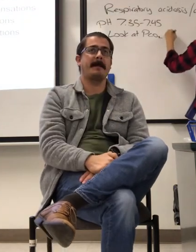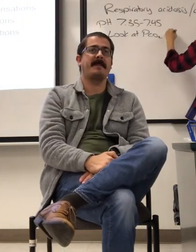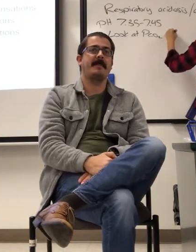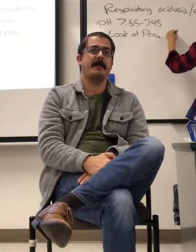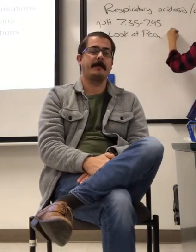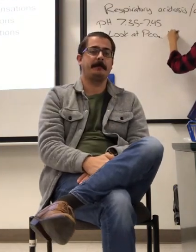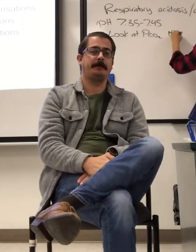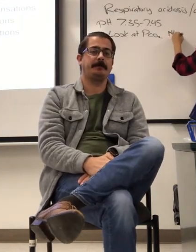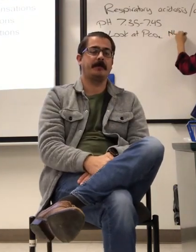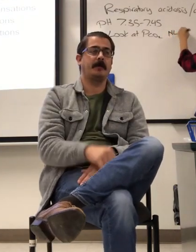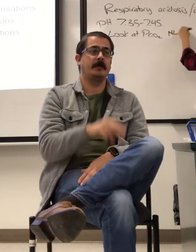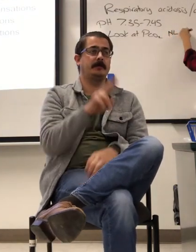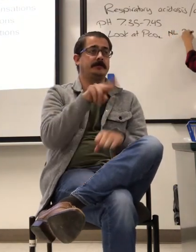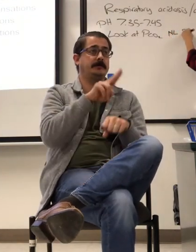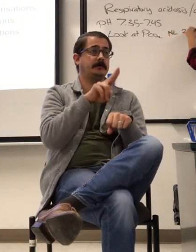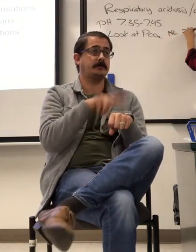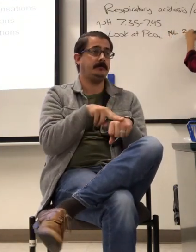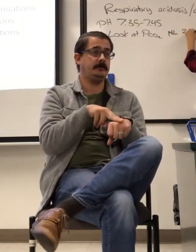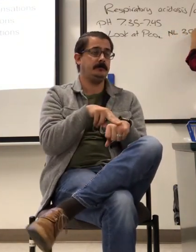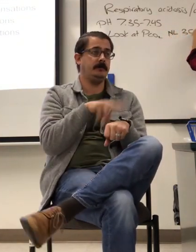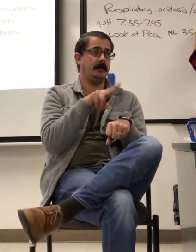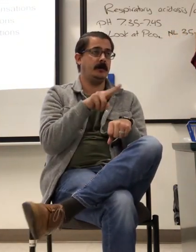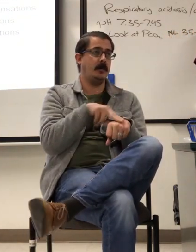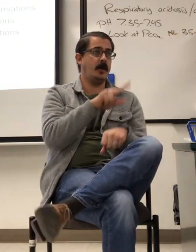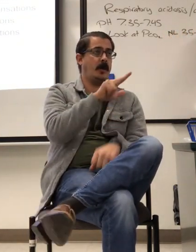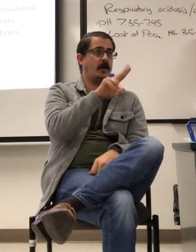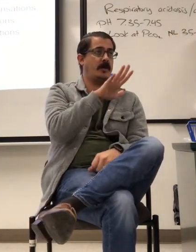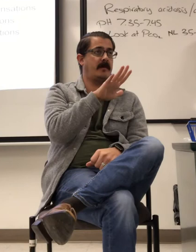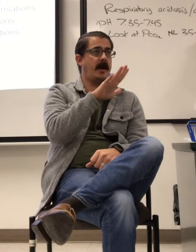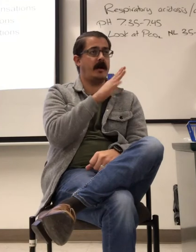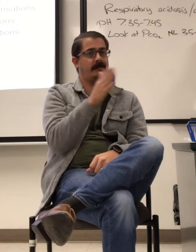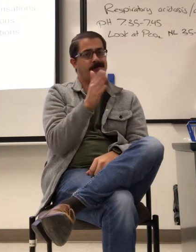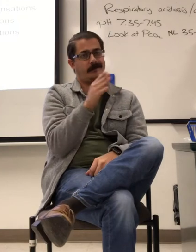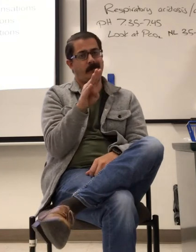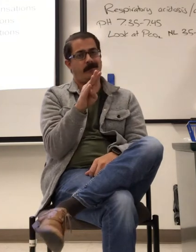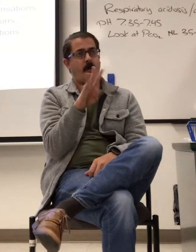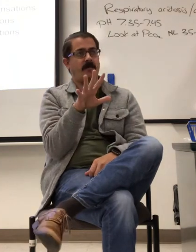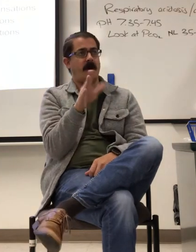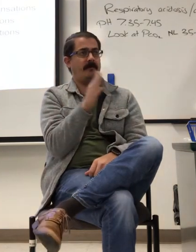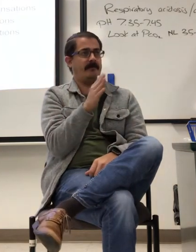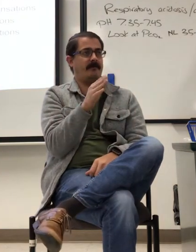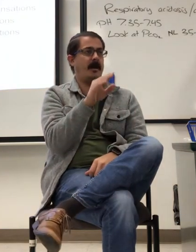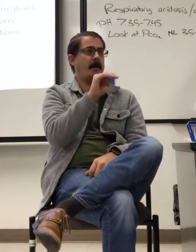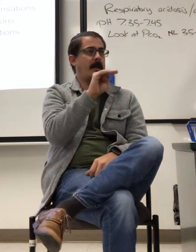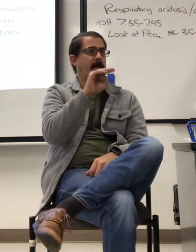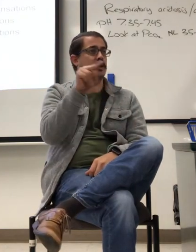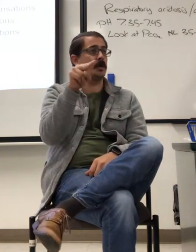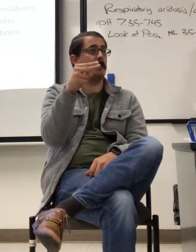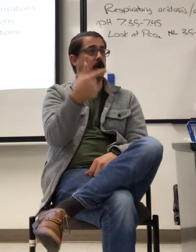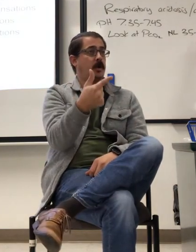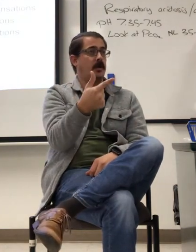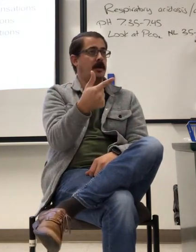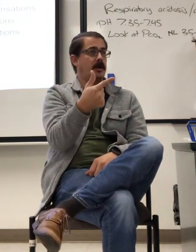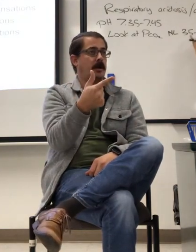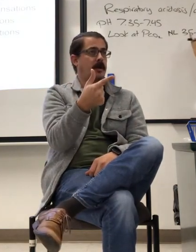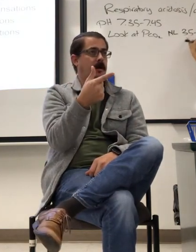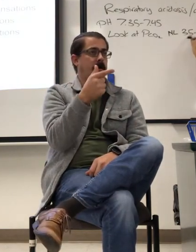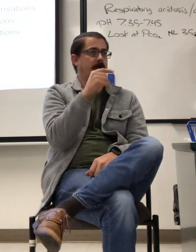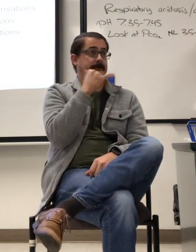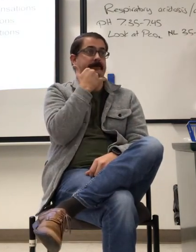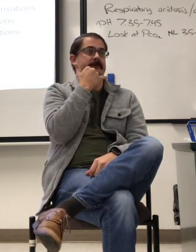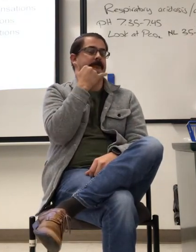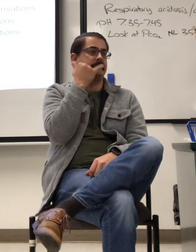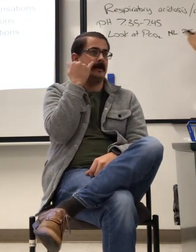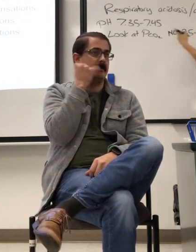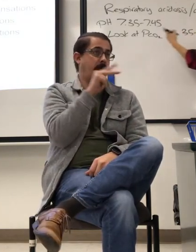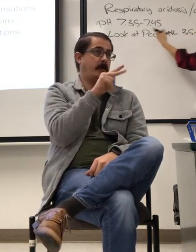So NL is normal, 35 to 45 millimeters of mercury. It's a coincidence that it's